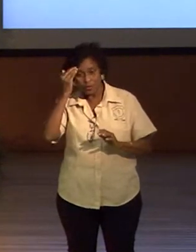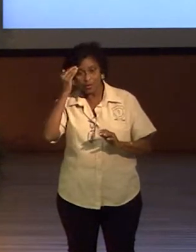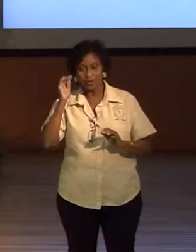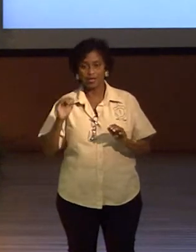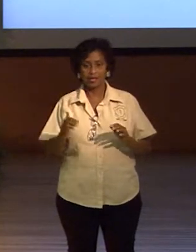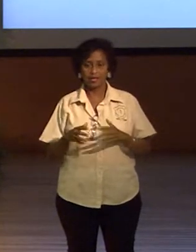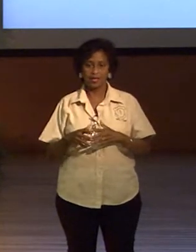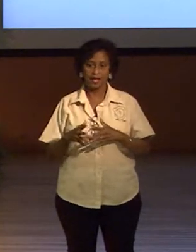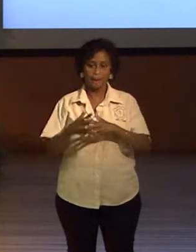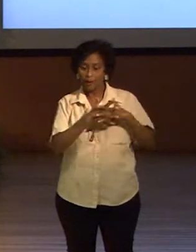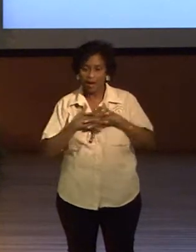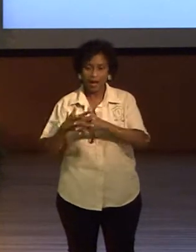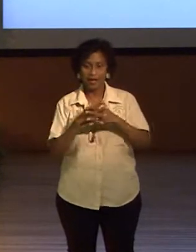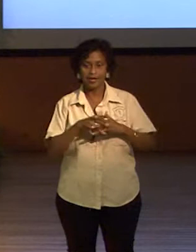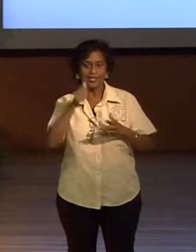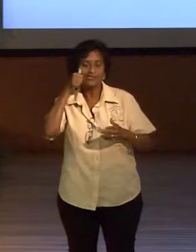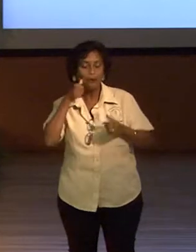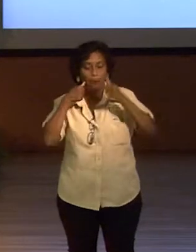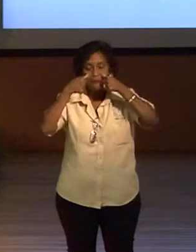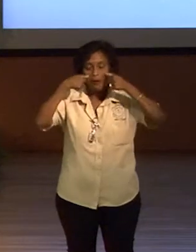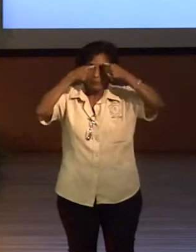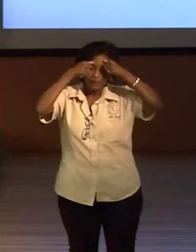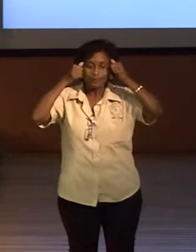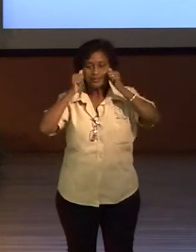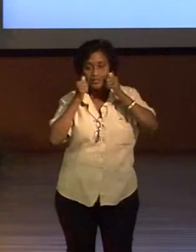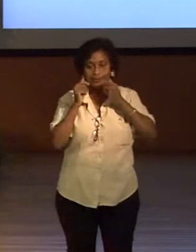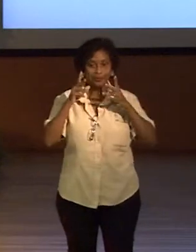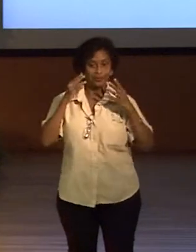in people's attempts to change the way they look.